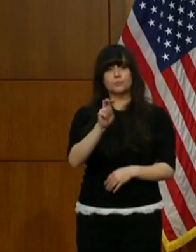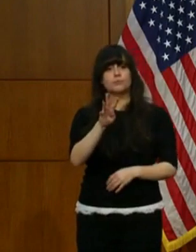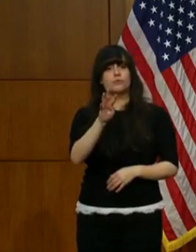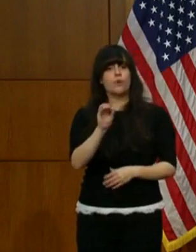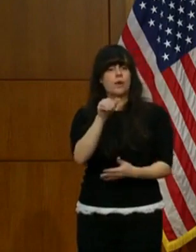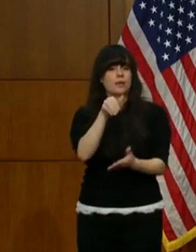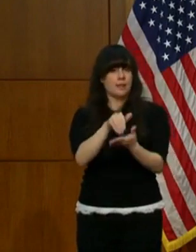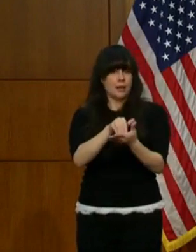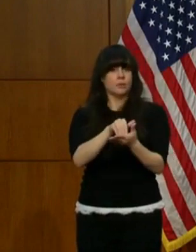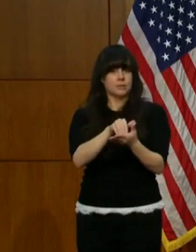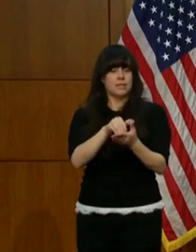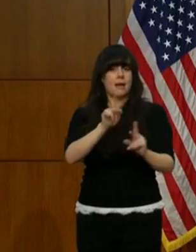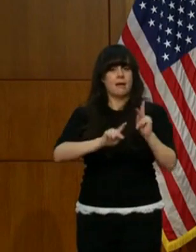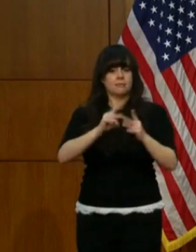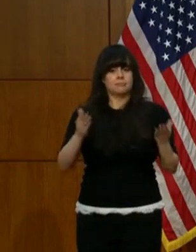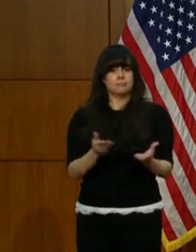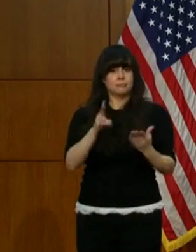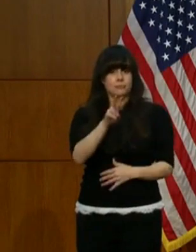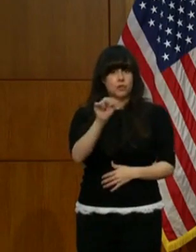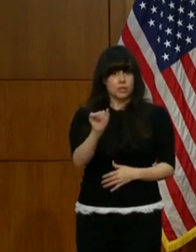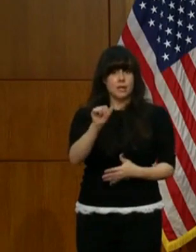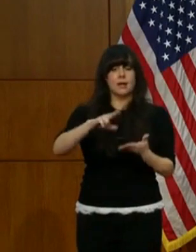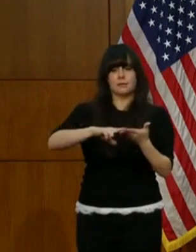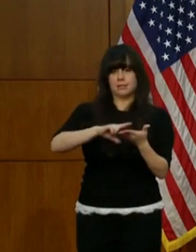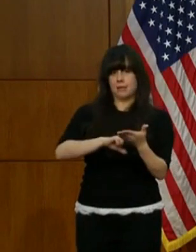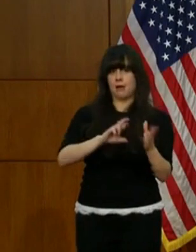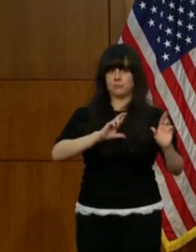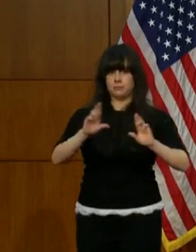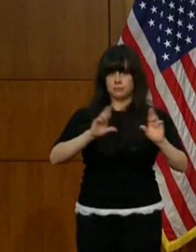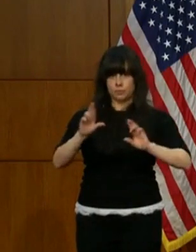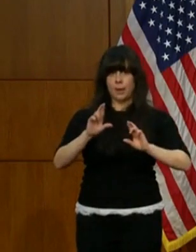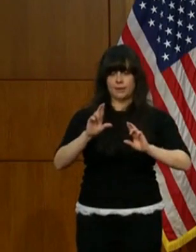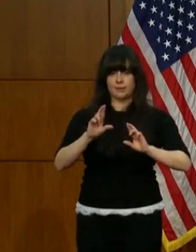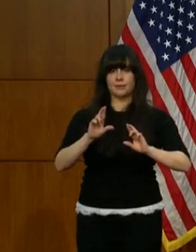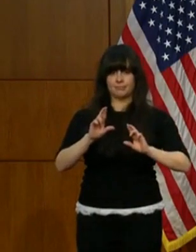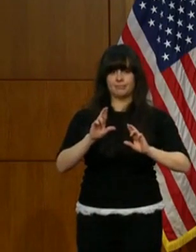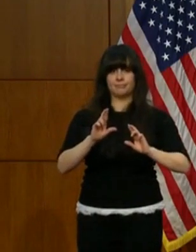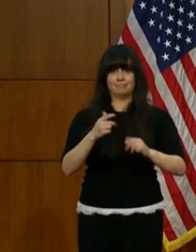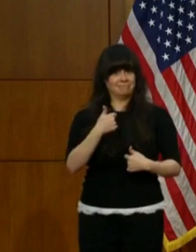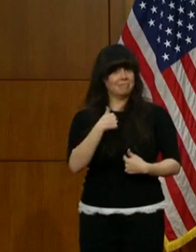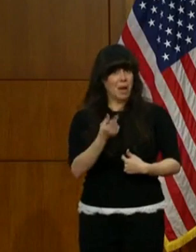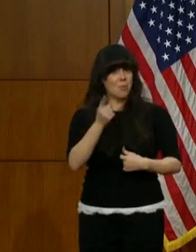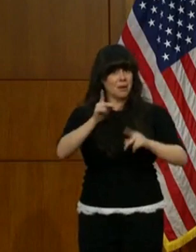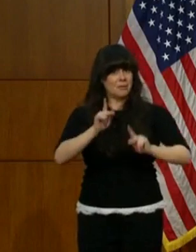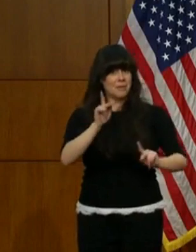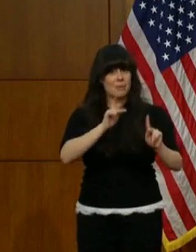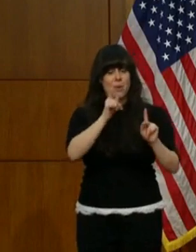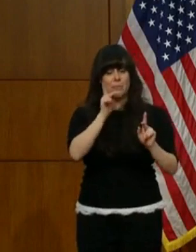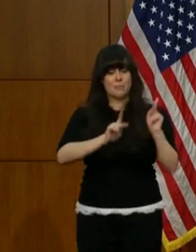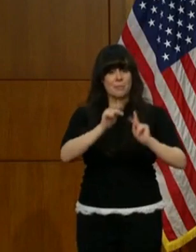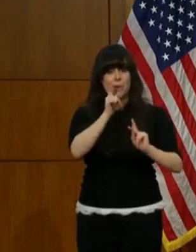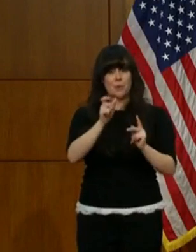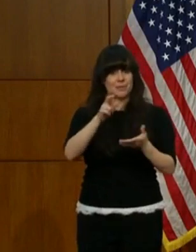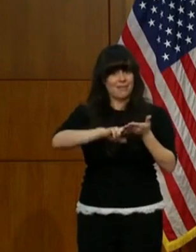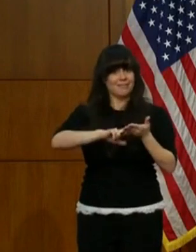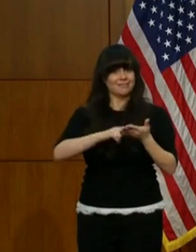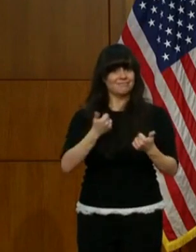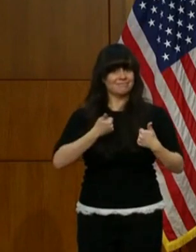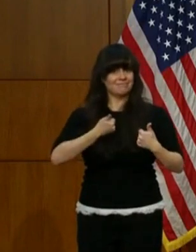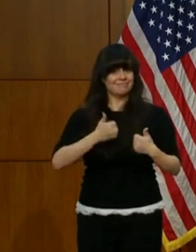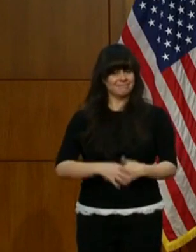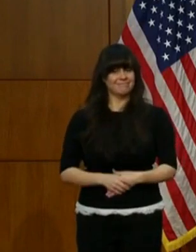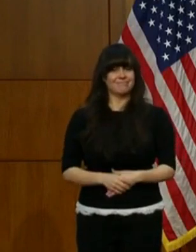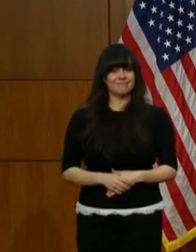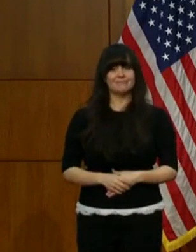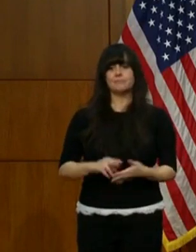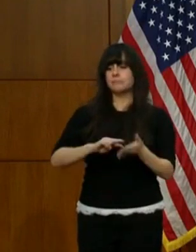240,000 Virginians signed up since this launched, and I'm one of them. That tells us that the